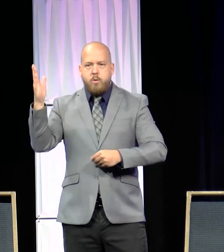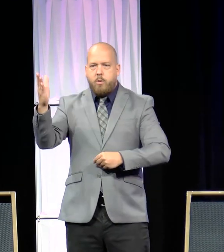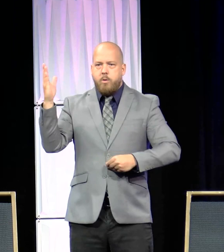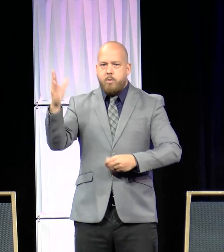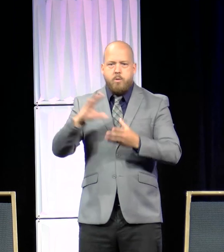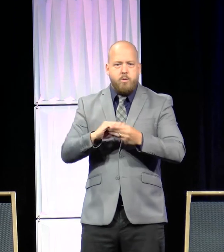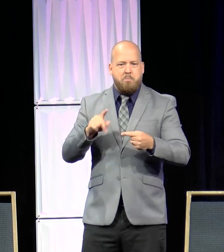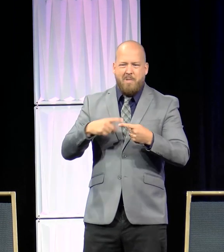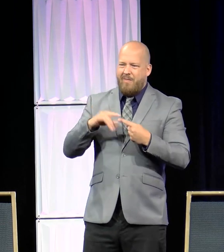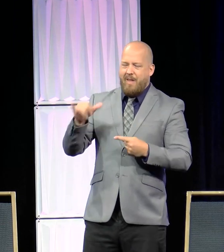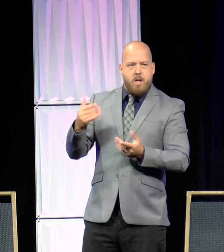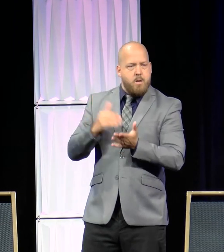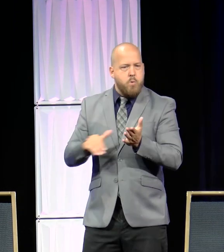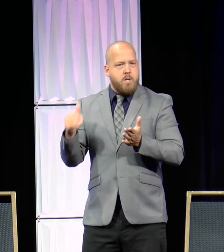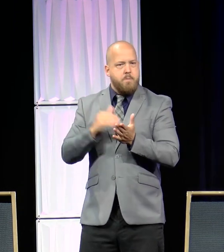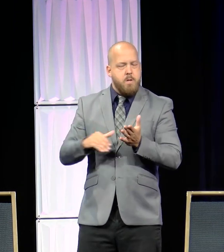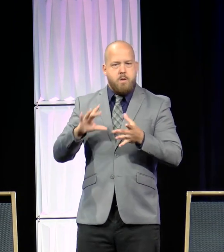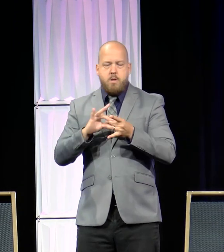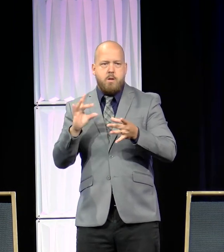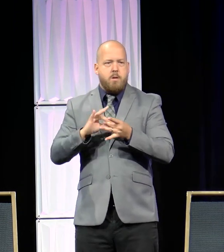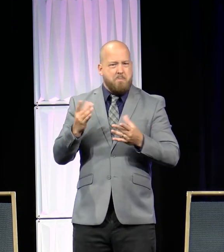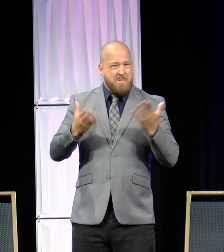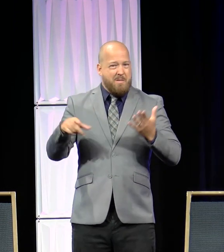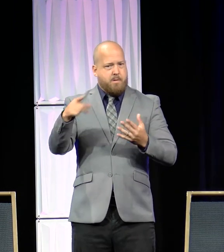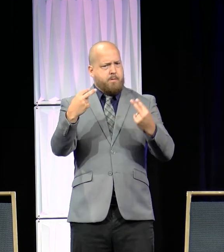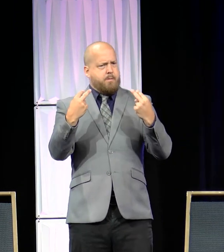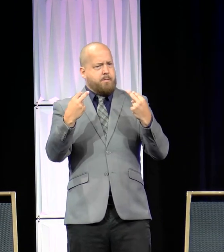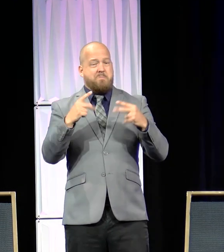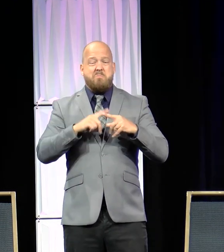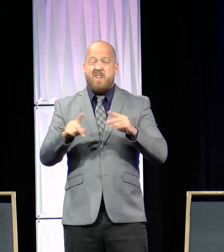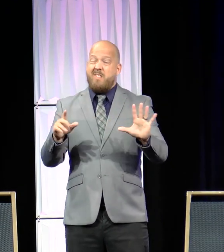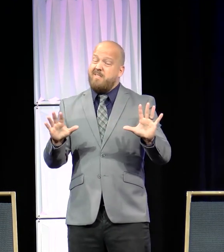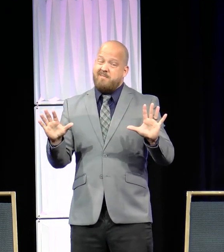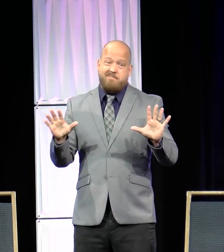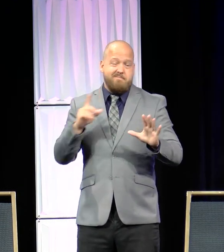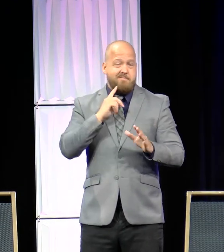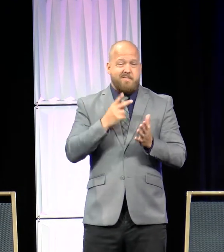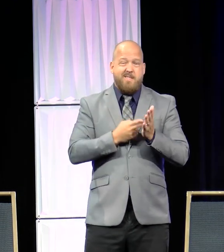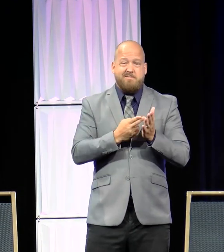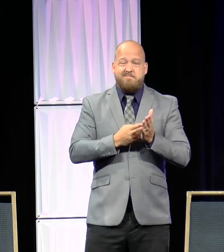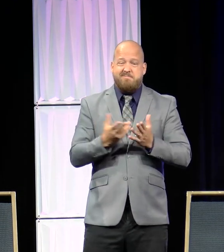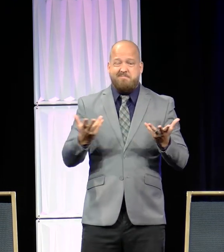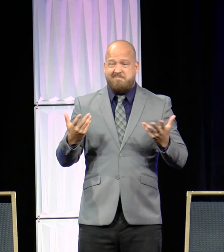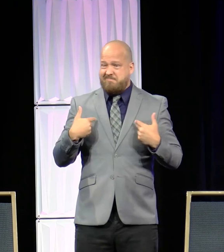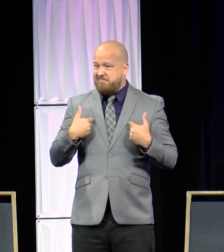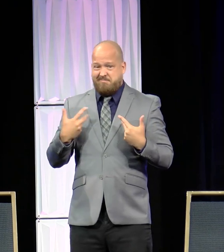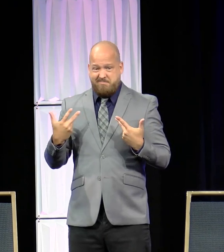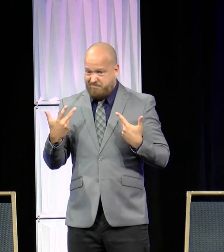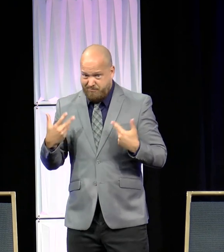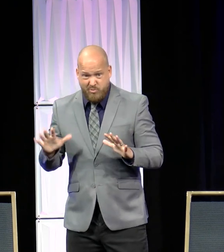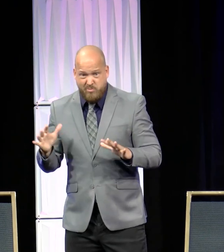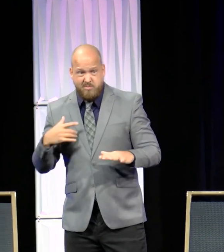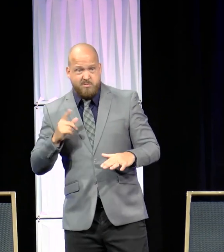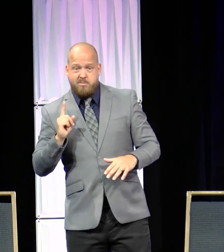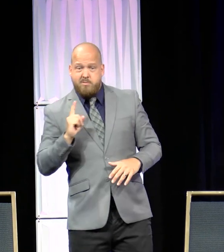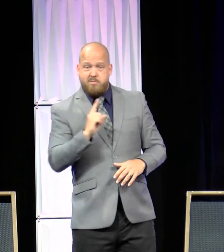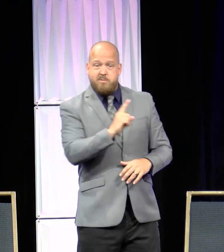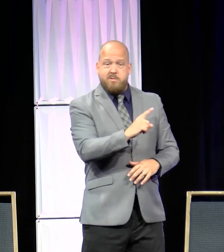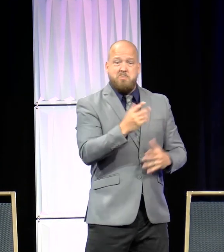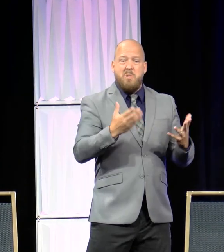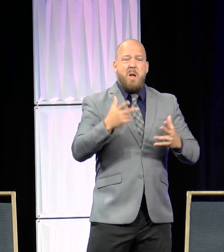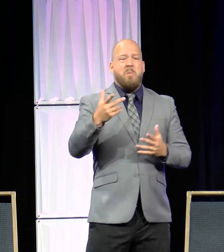If that's you, you know, when we're done here, just go talk to somebody about it, right? Let them explain to you